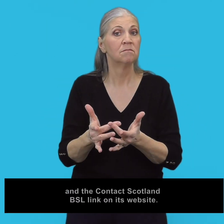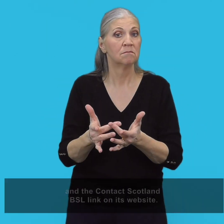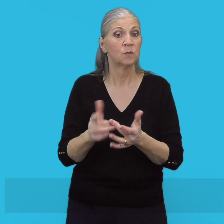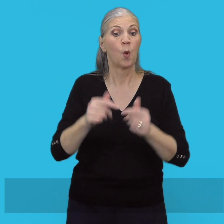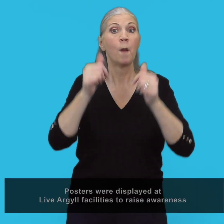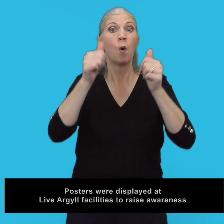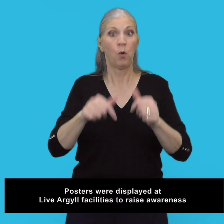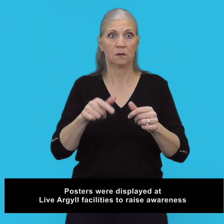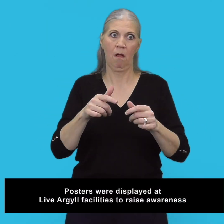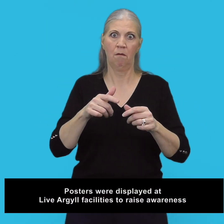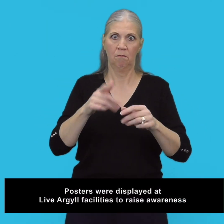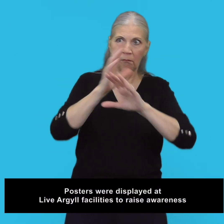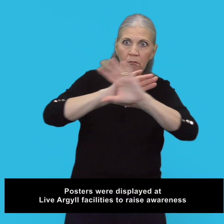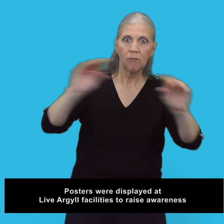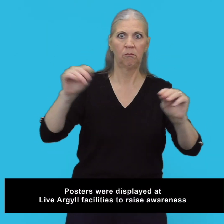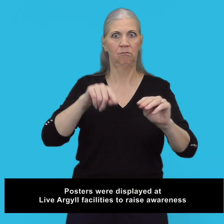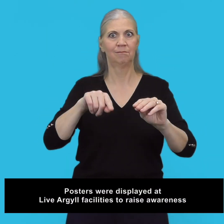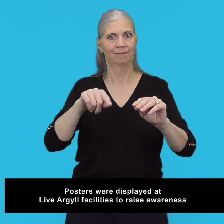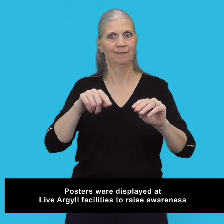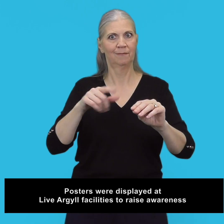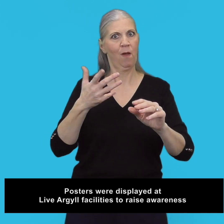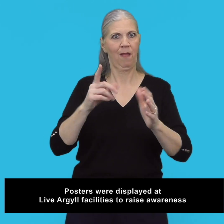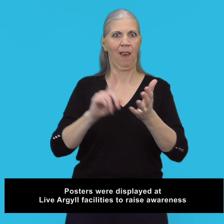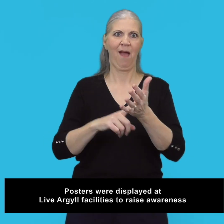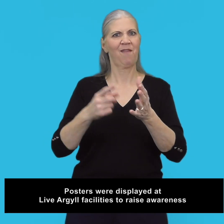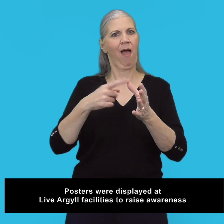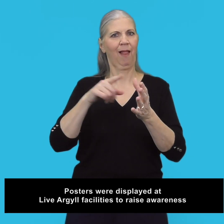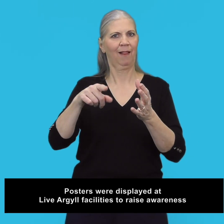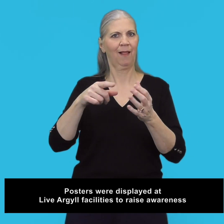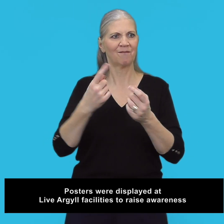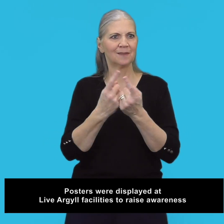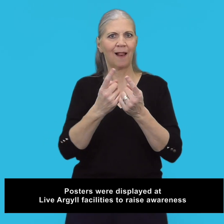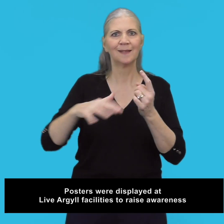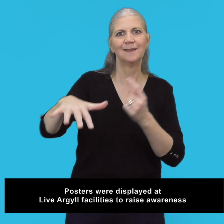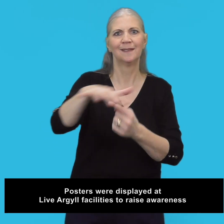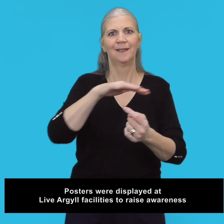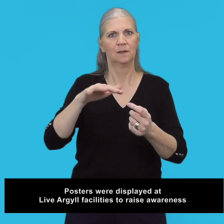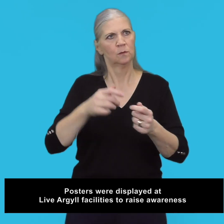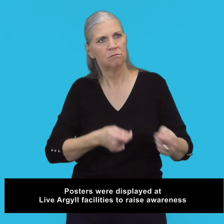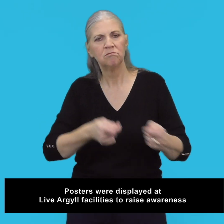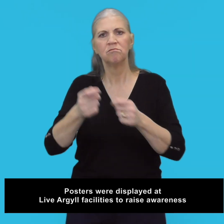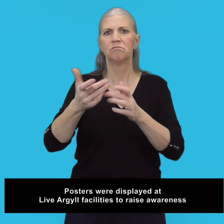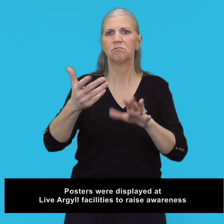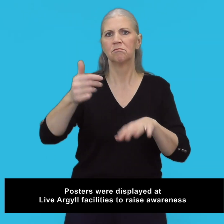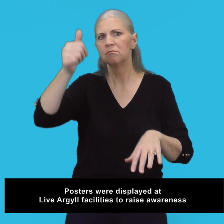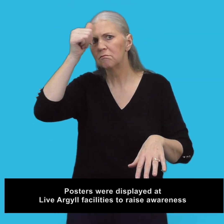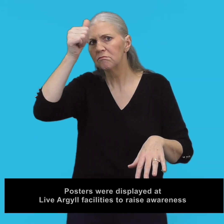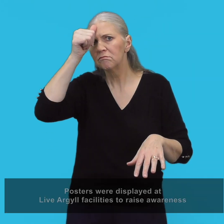Posters were displayed at Live Argyll's facilities to raise awareness of the Contact Scotland BSL service.